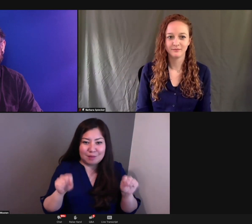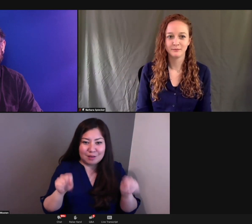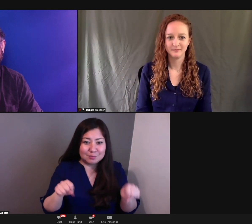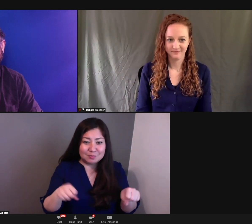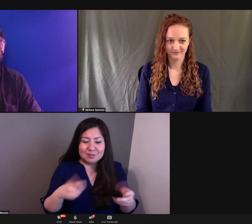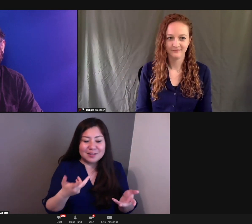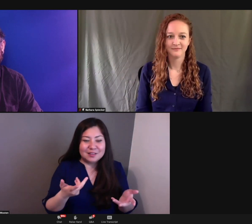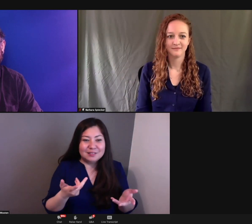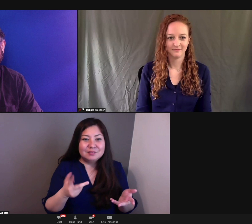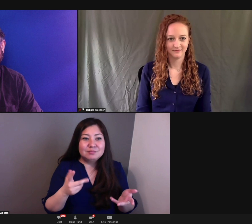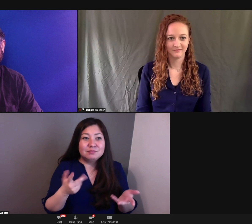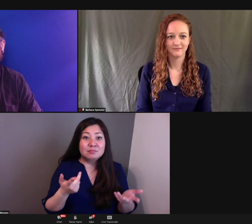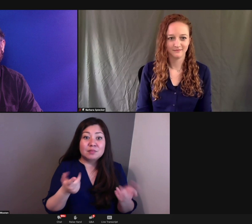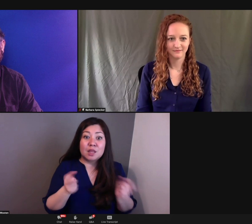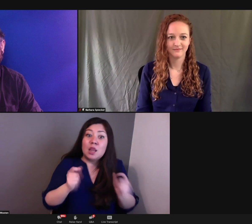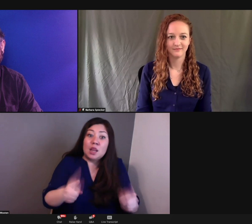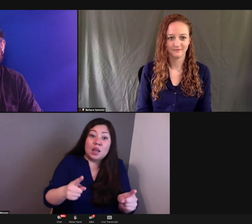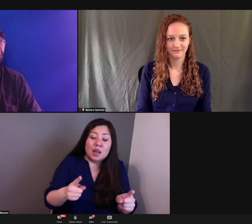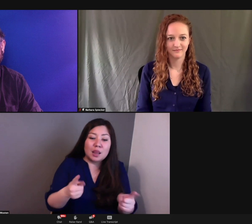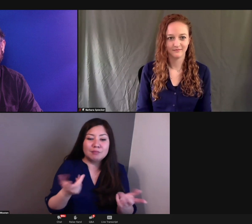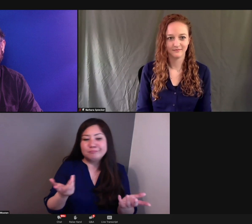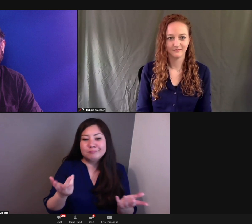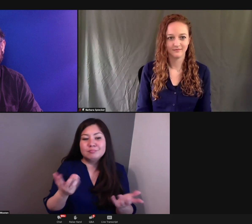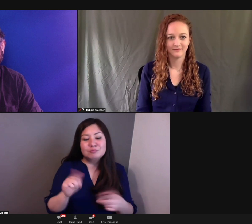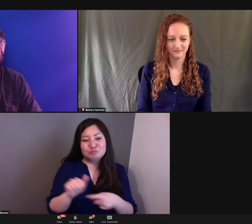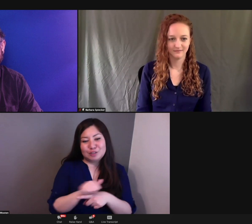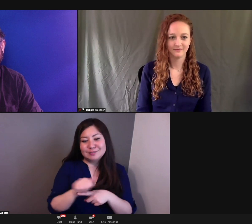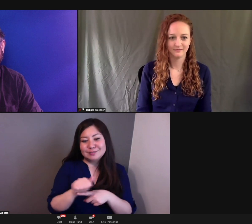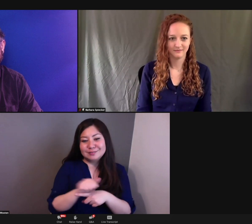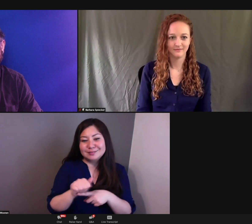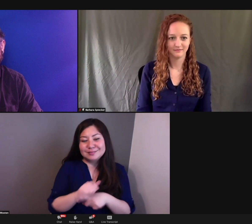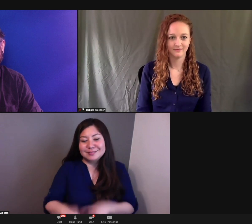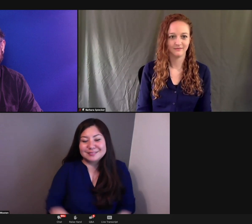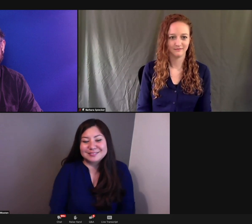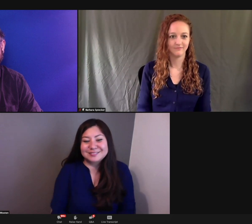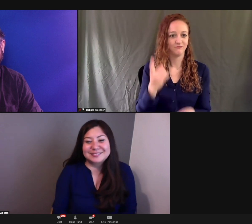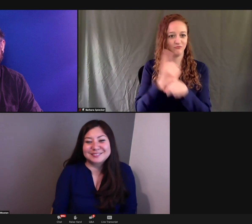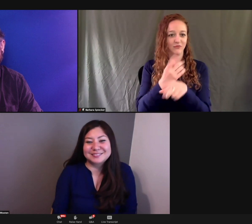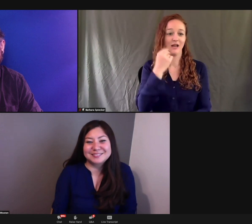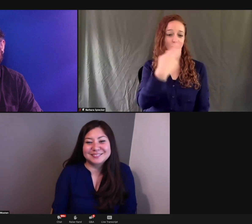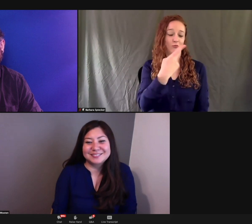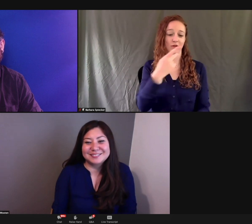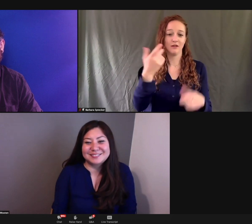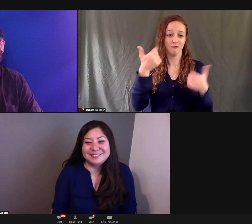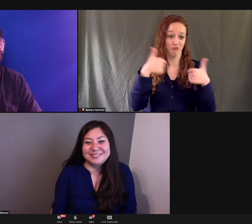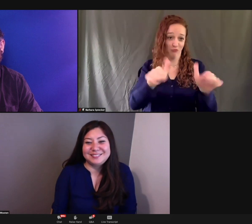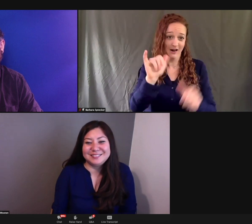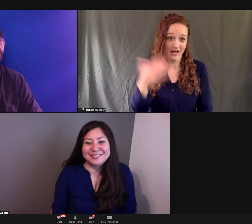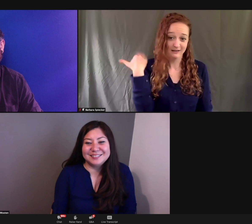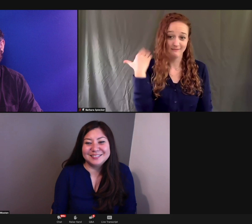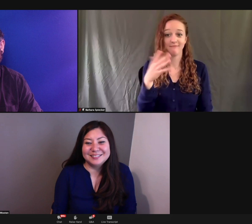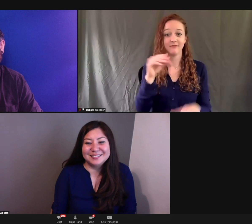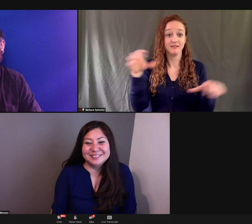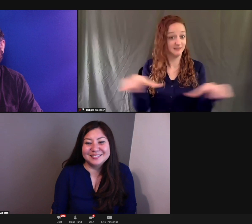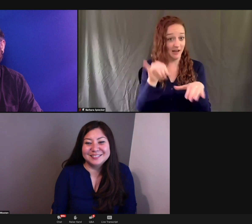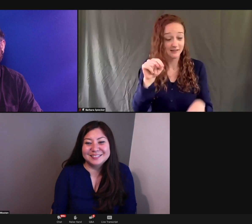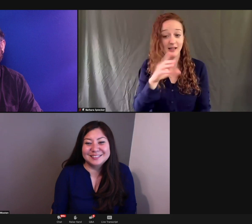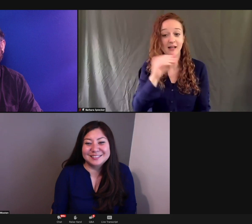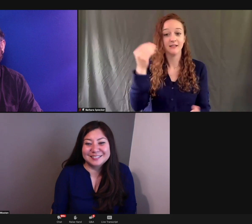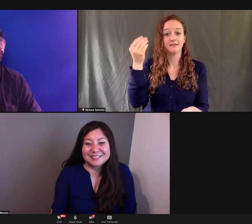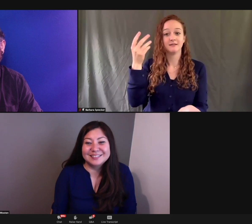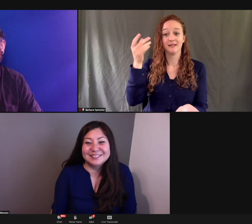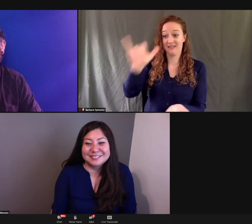of words or spelling or anything like that. Describing something purely in ASL, do you do that? Is that